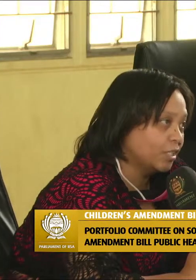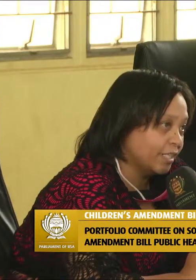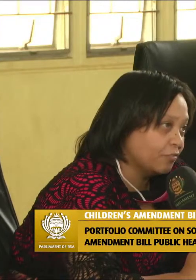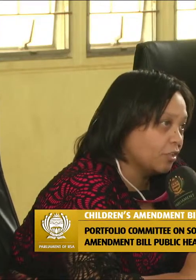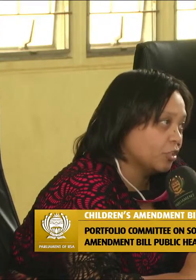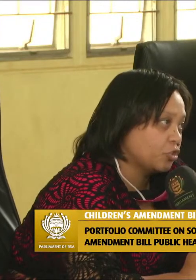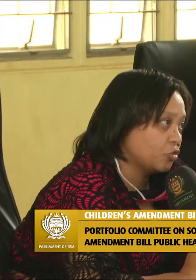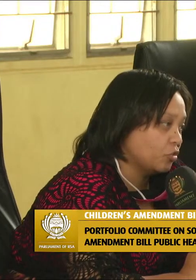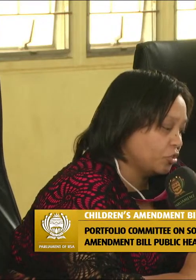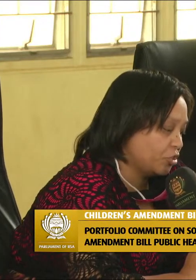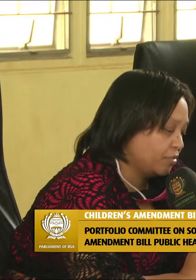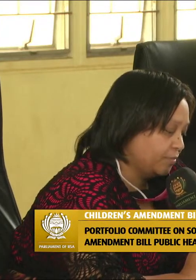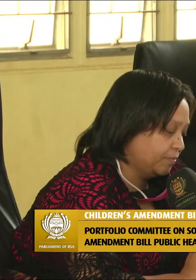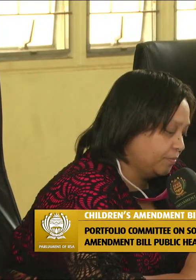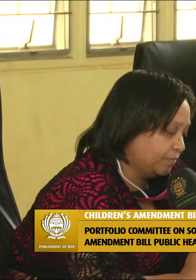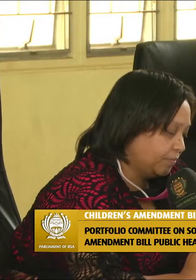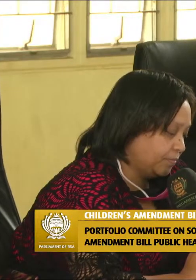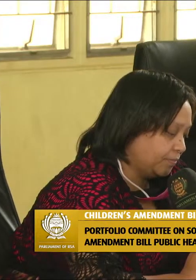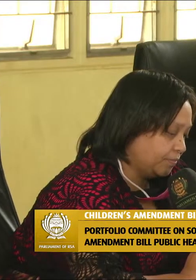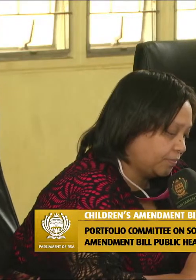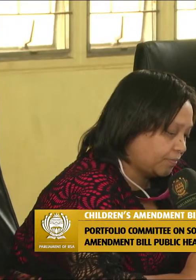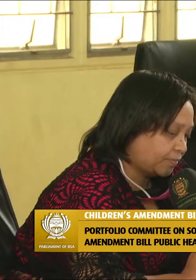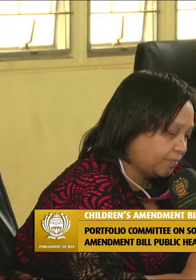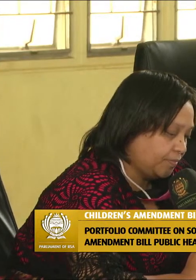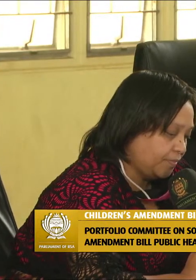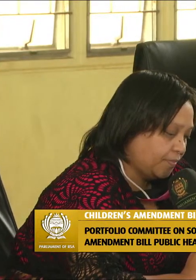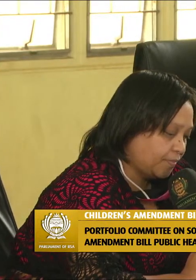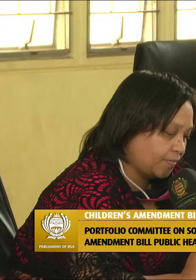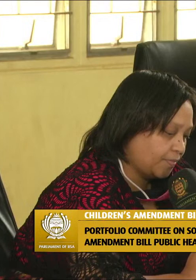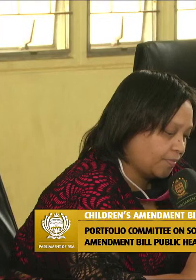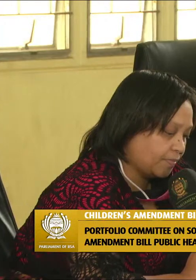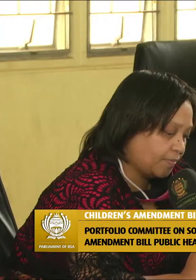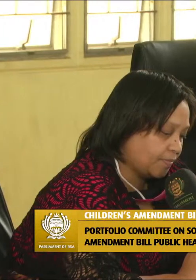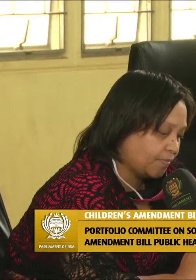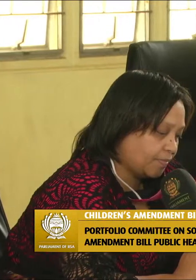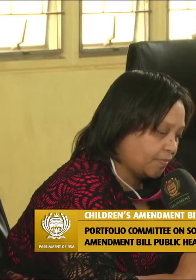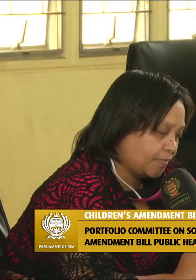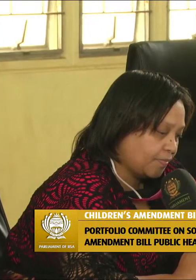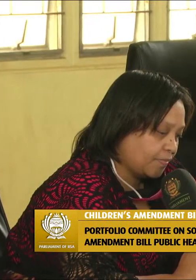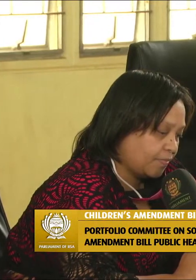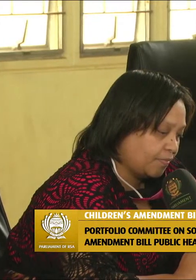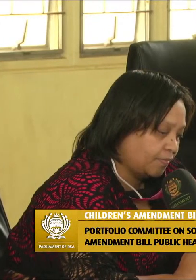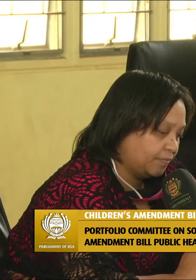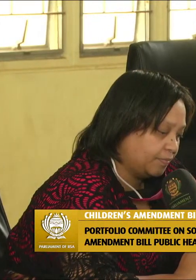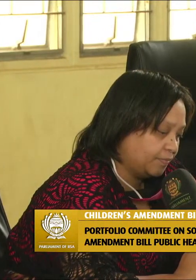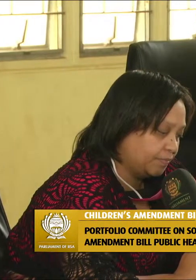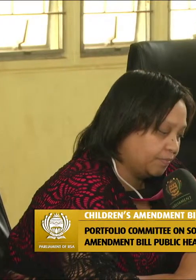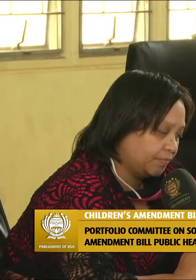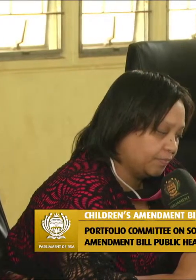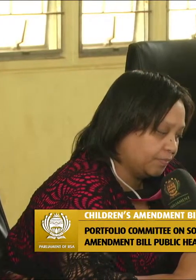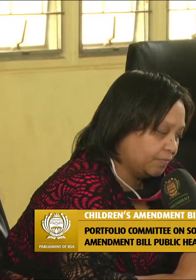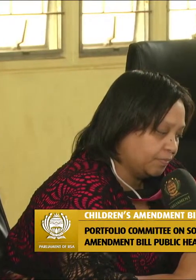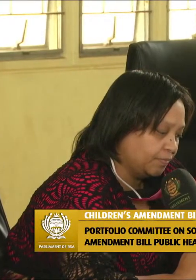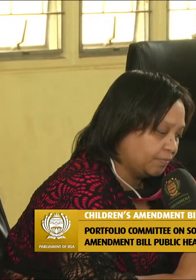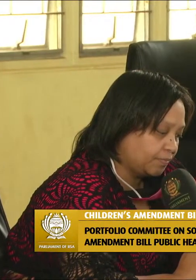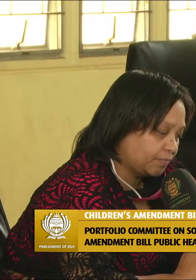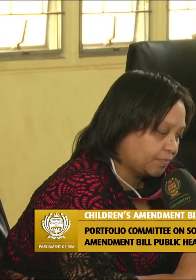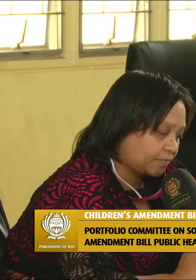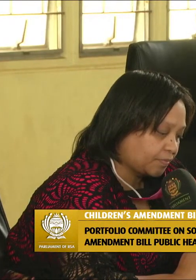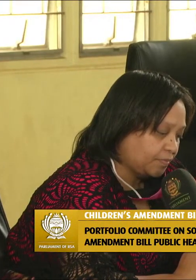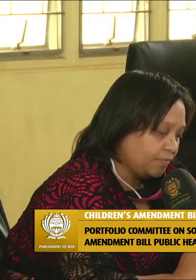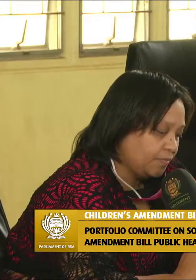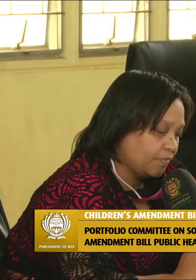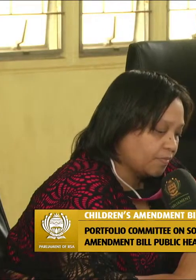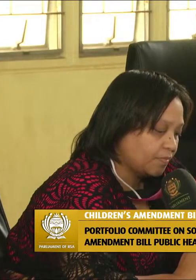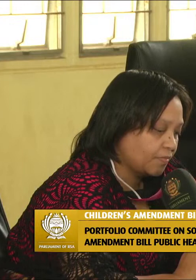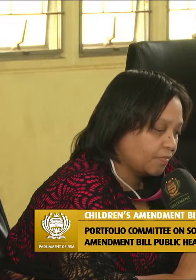unlawful to lay a false charge. Impela kuyiqiniso ngiyavuma ngithi maziphenywe insolo ezingamanga futhi uma